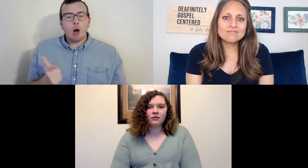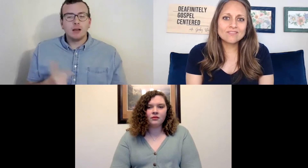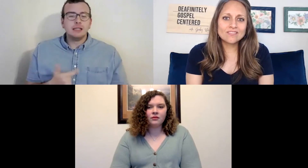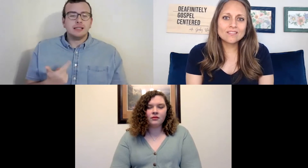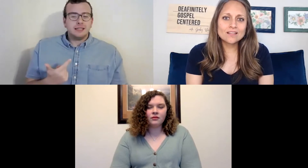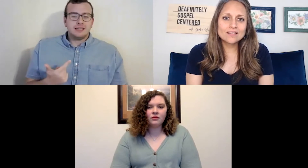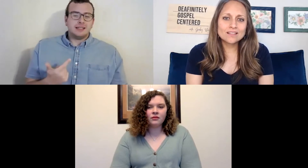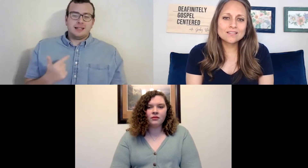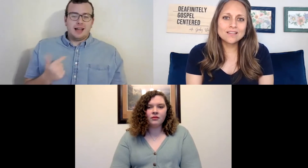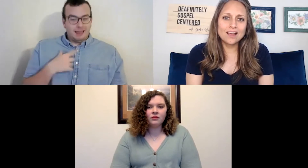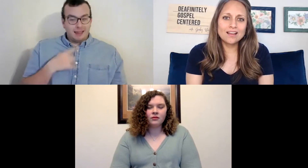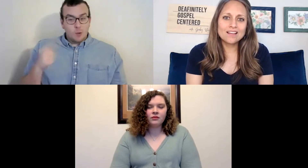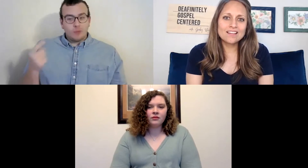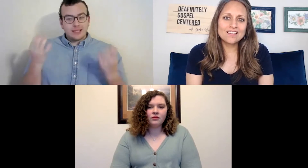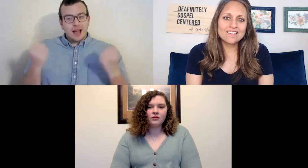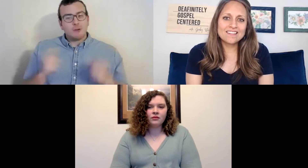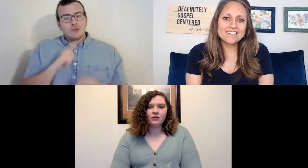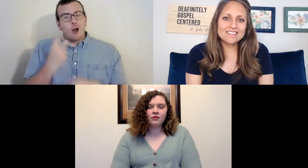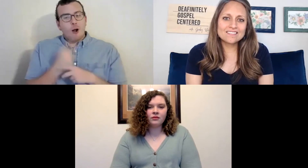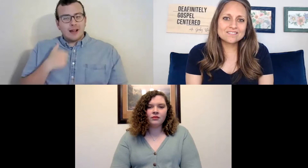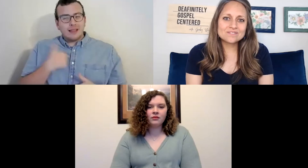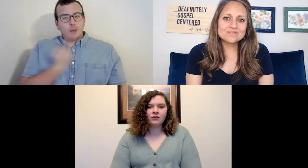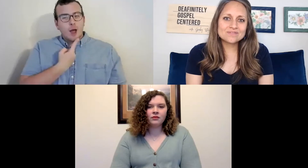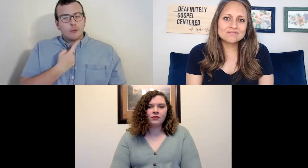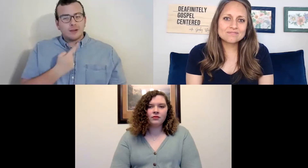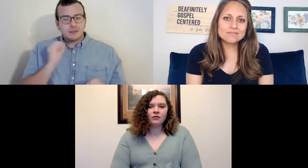signing is sometimes hard for me just because of the people I live with